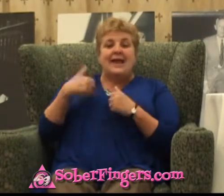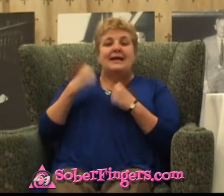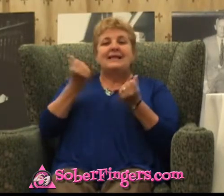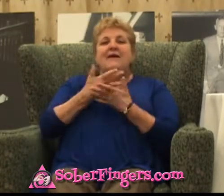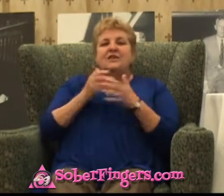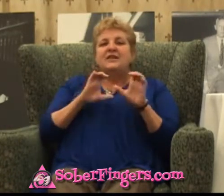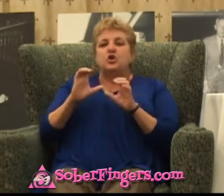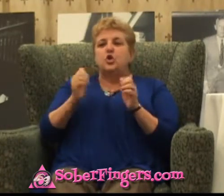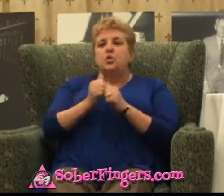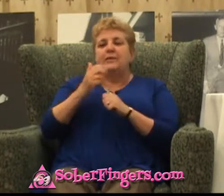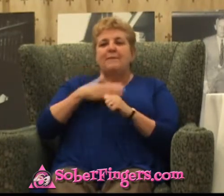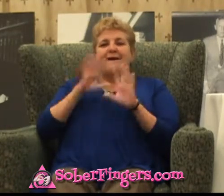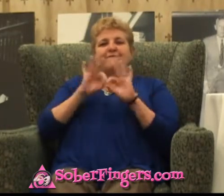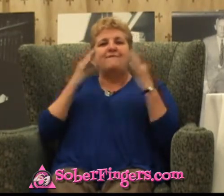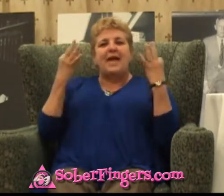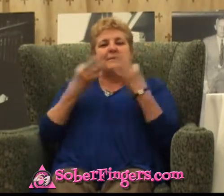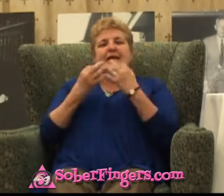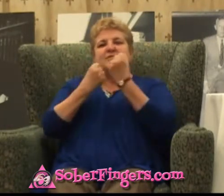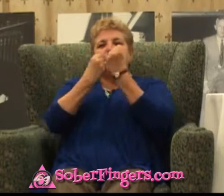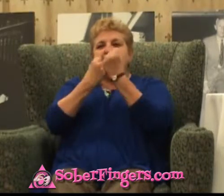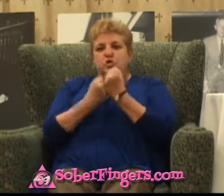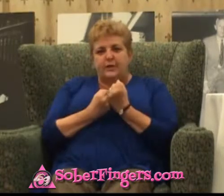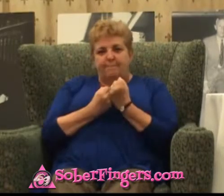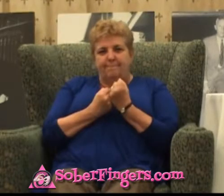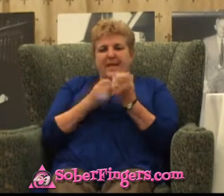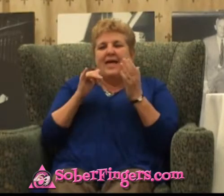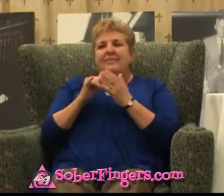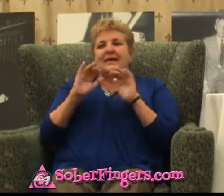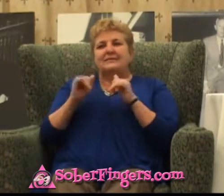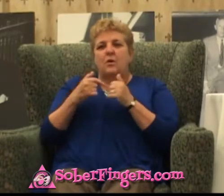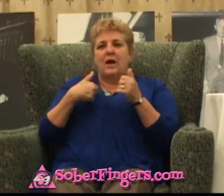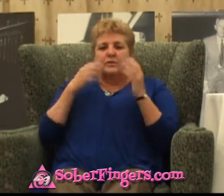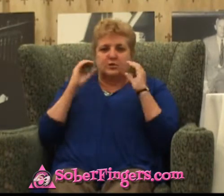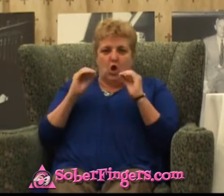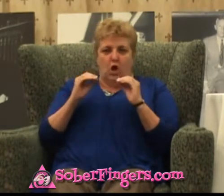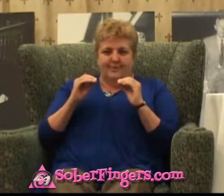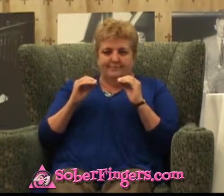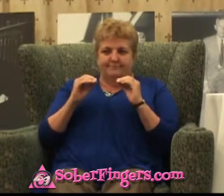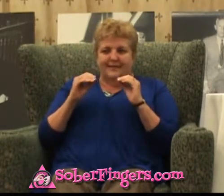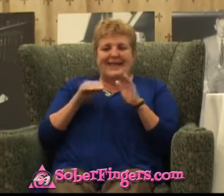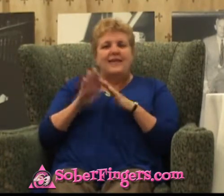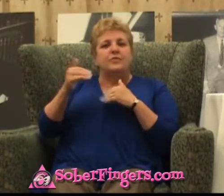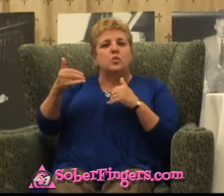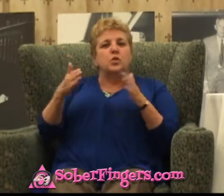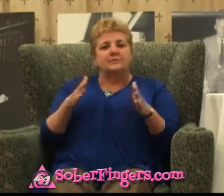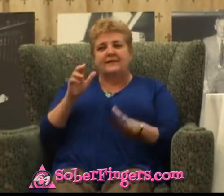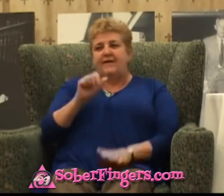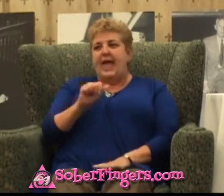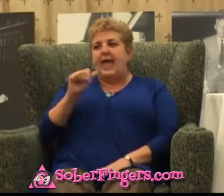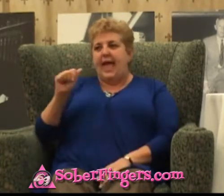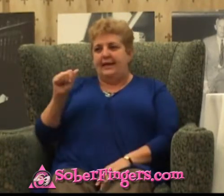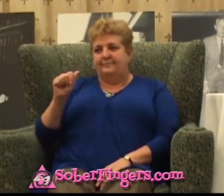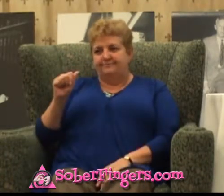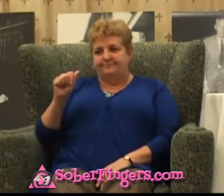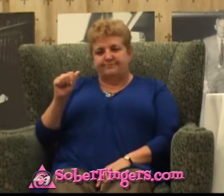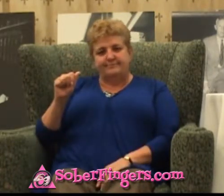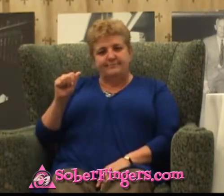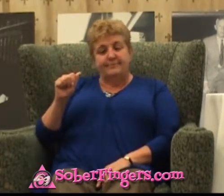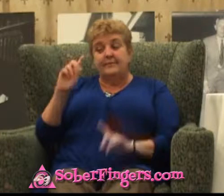of sponsorship, because that is how I've been taught in the rooms of Alcoholics Anonymous. See, I've been taught to practice